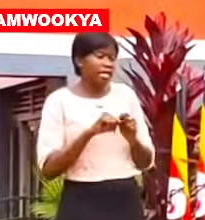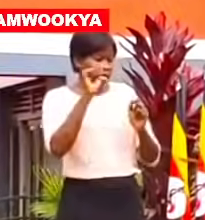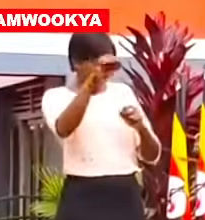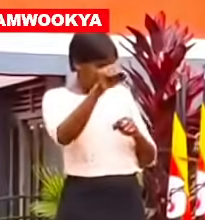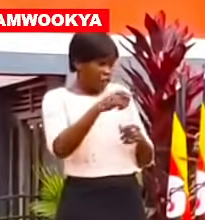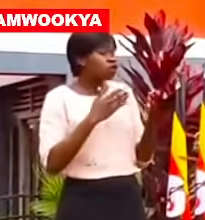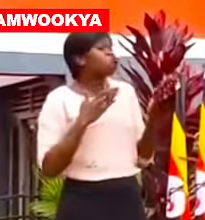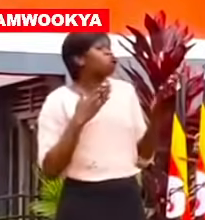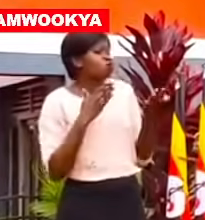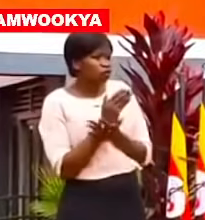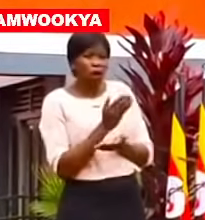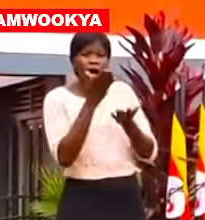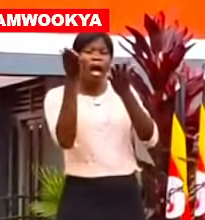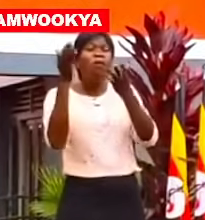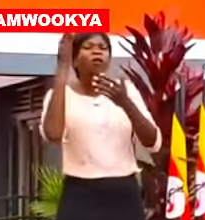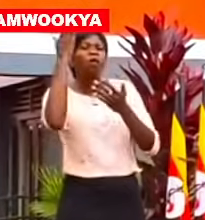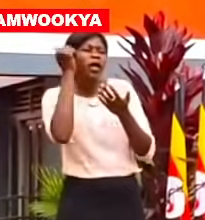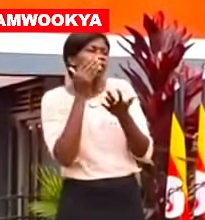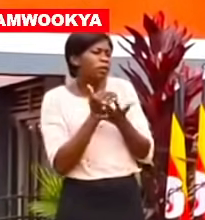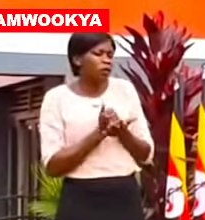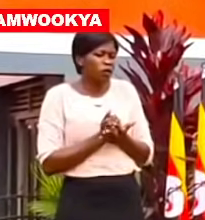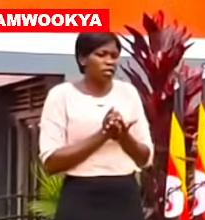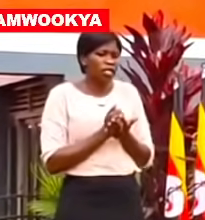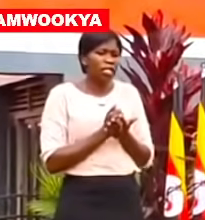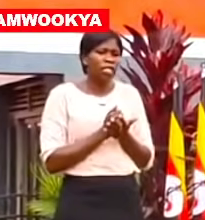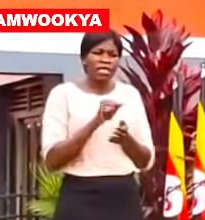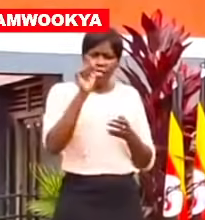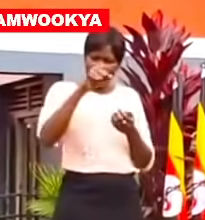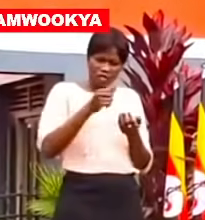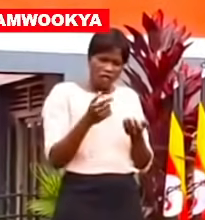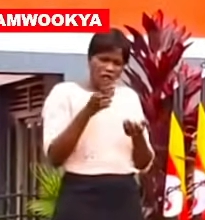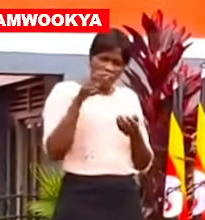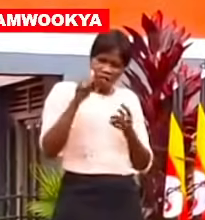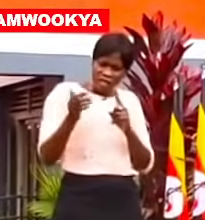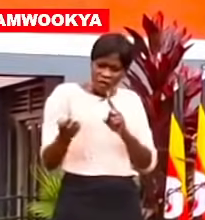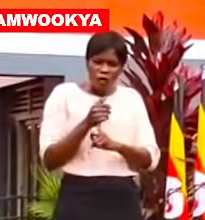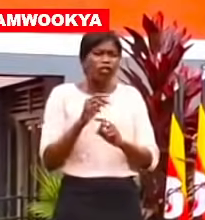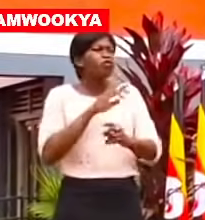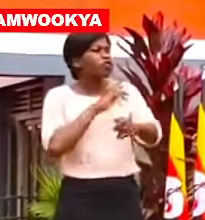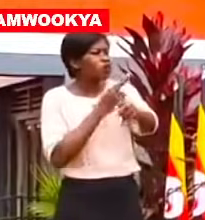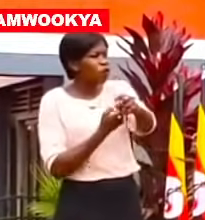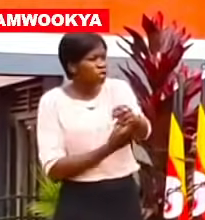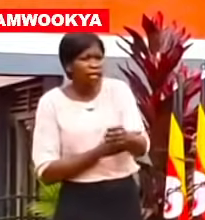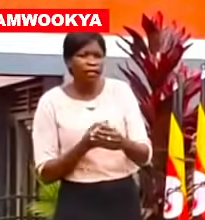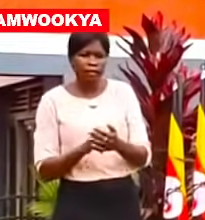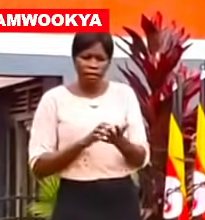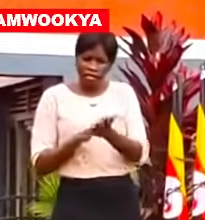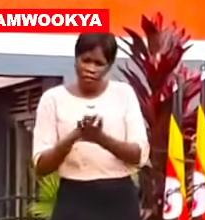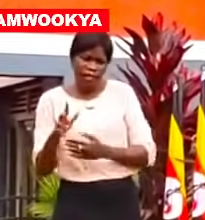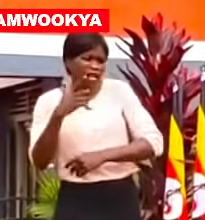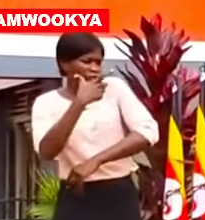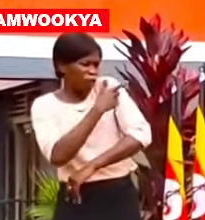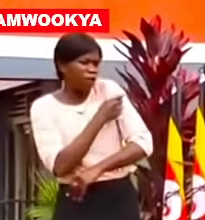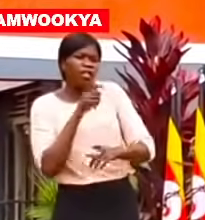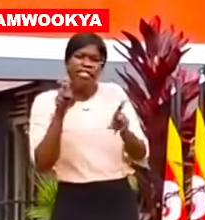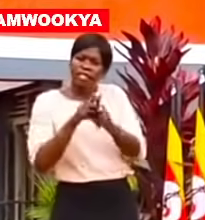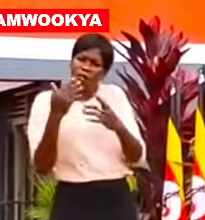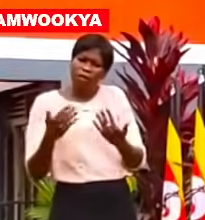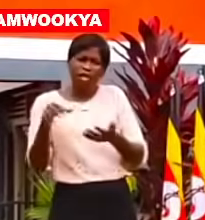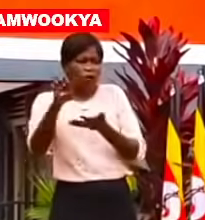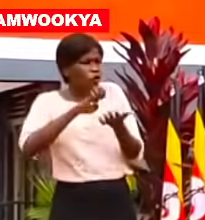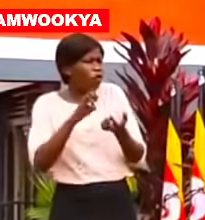it's what we have been calling for here. Money was appropriated and we have been saying, where is the accountability for this money that was